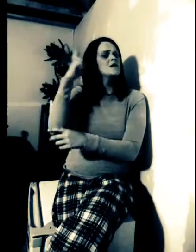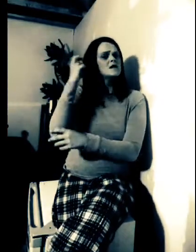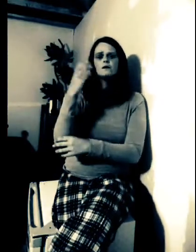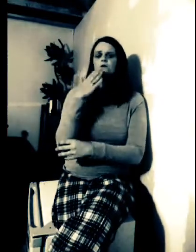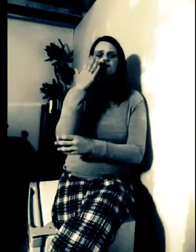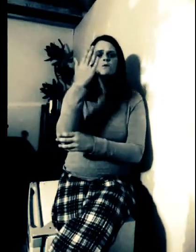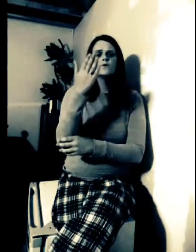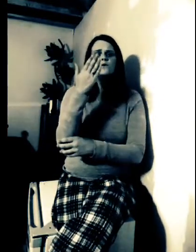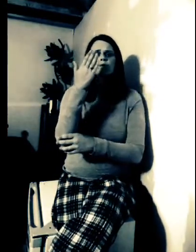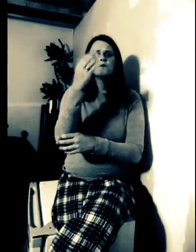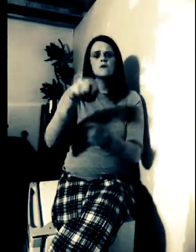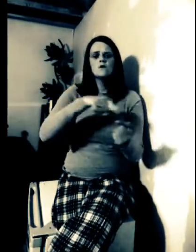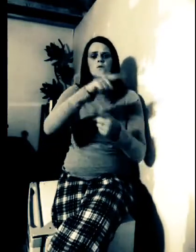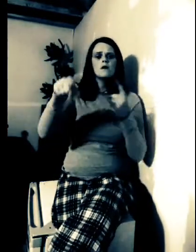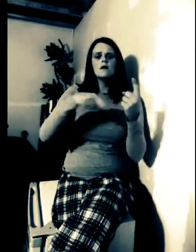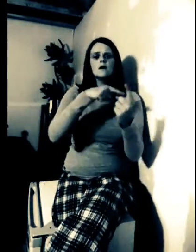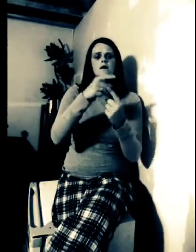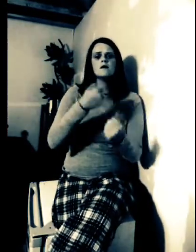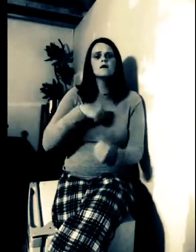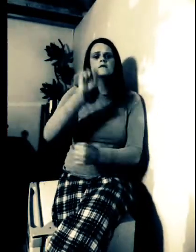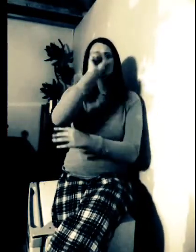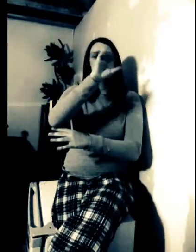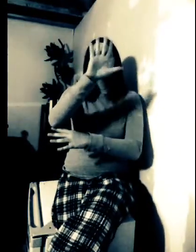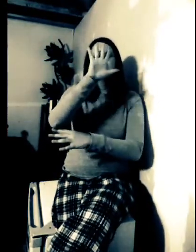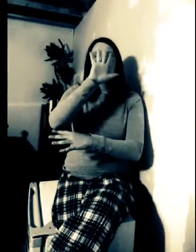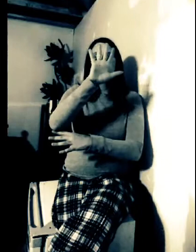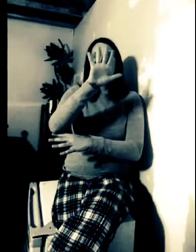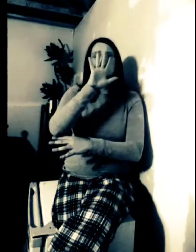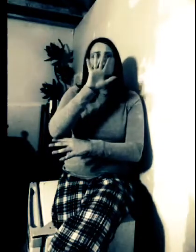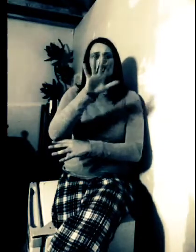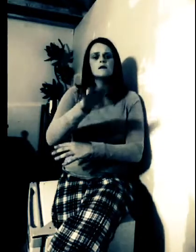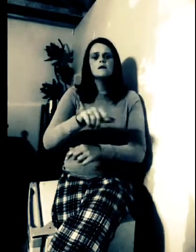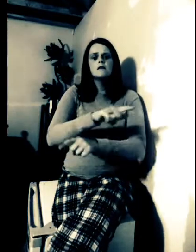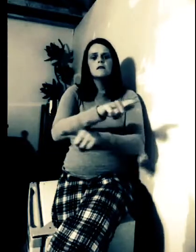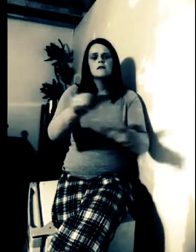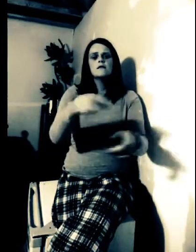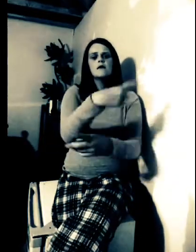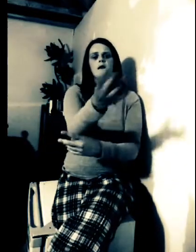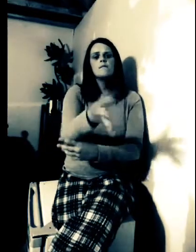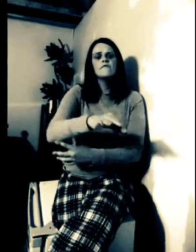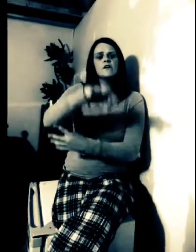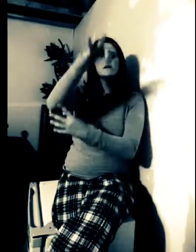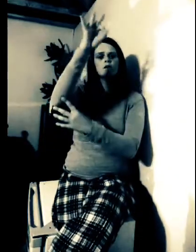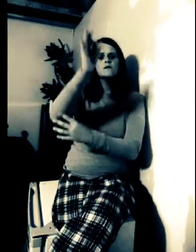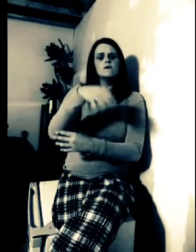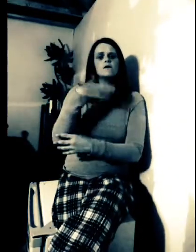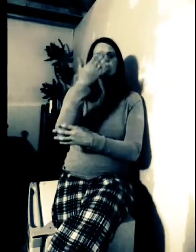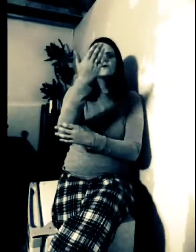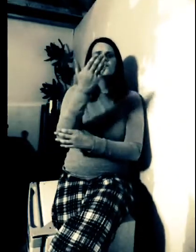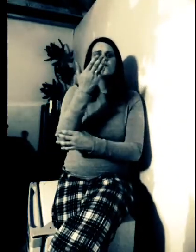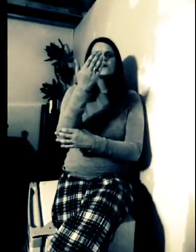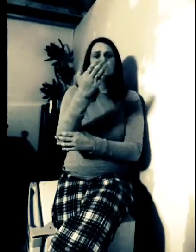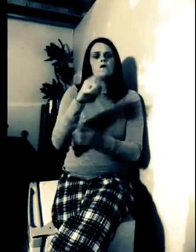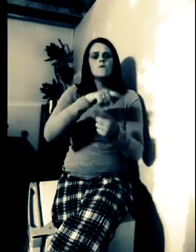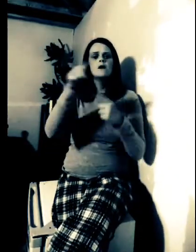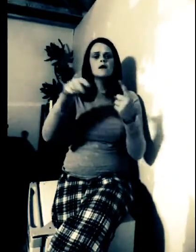see you you When I speak Let them feel you When